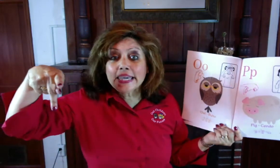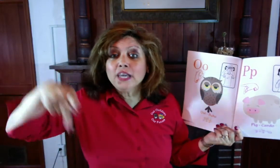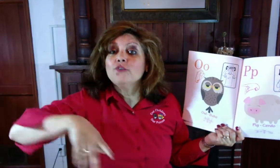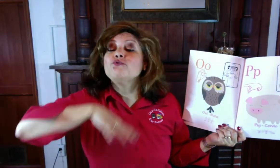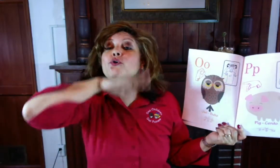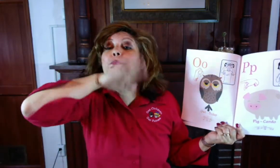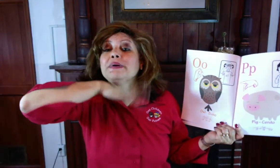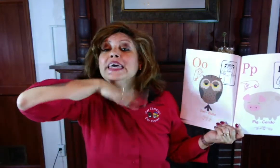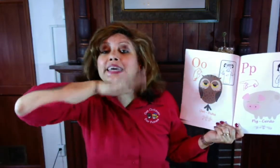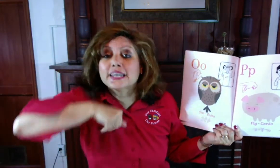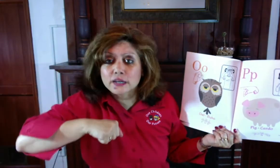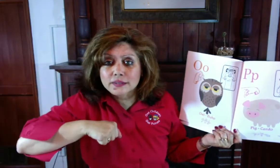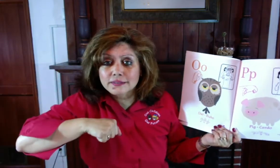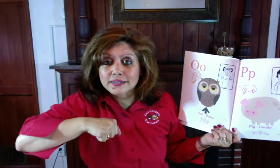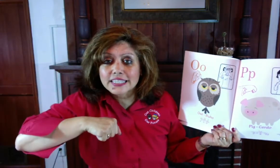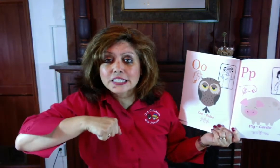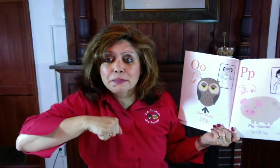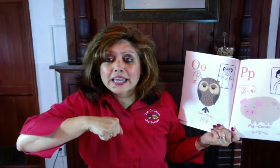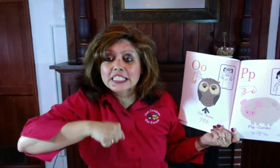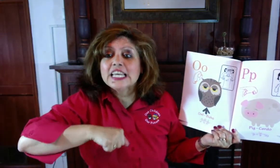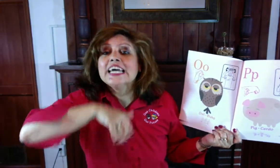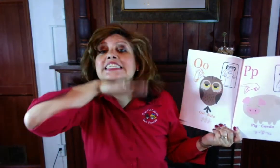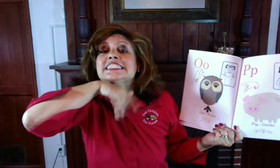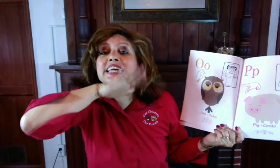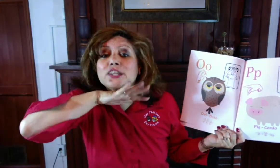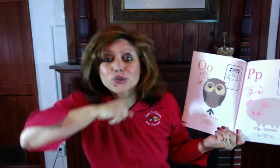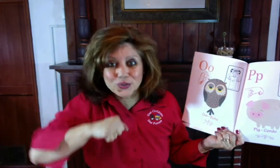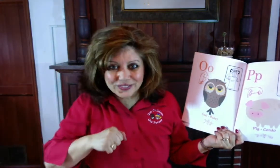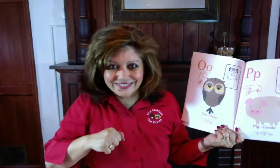P for pig, in Spanish cerdo.